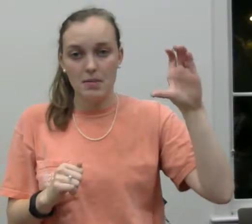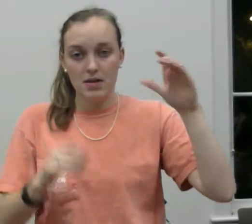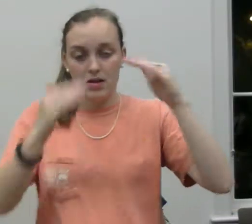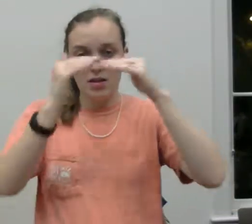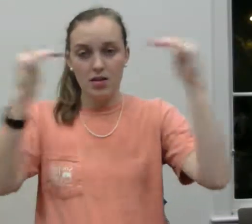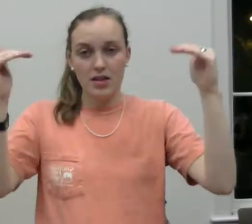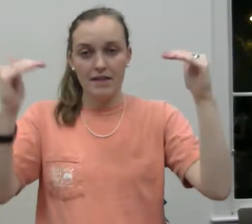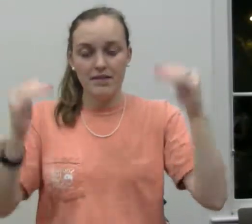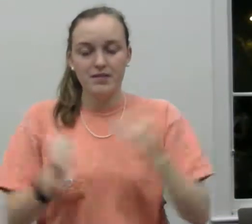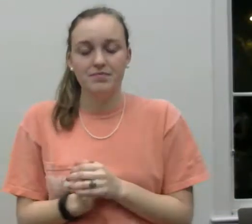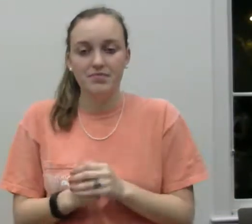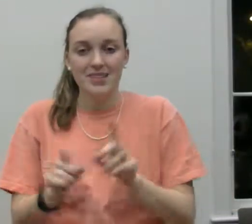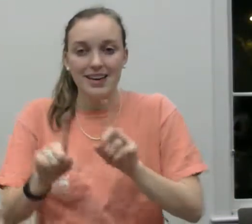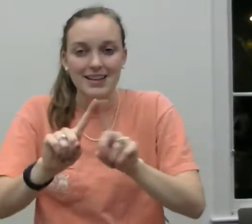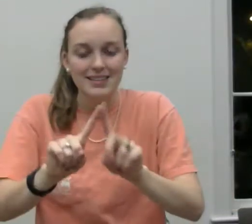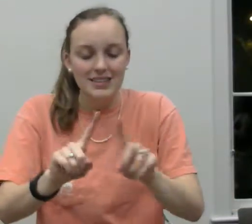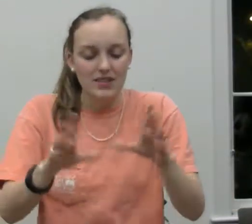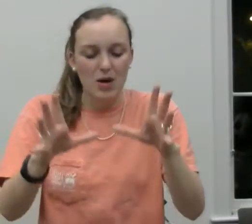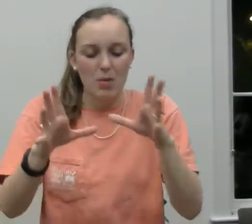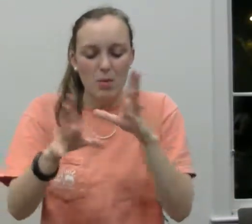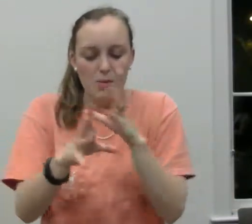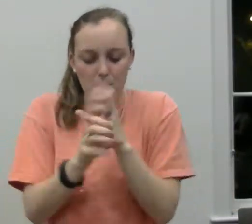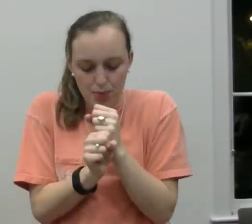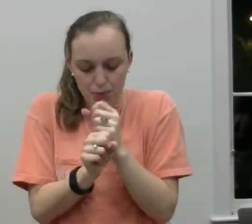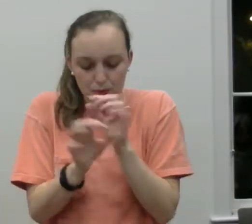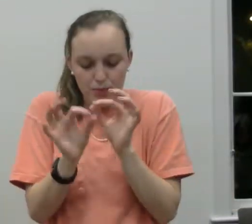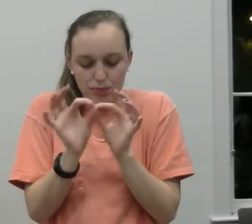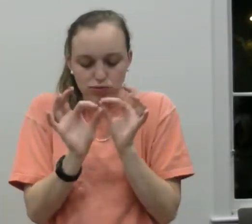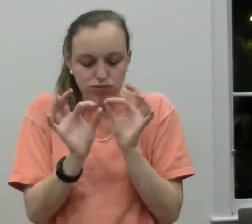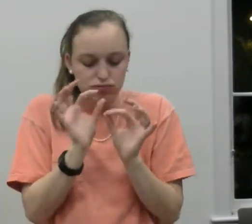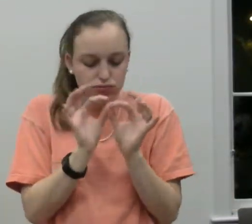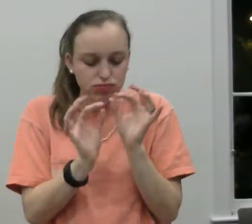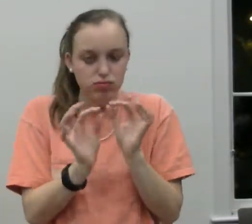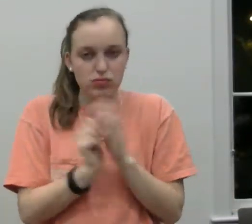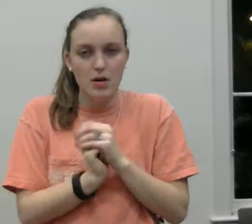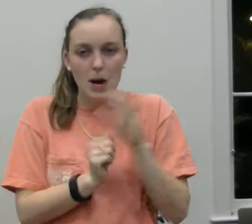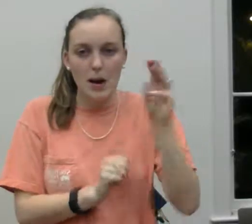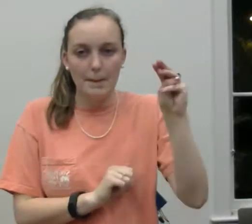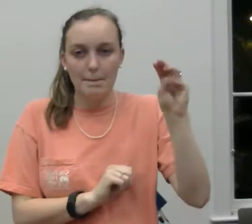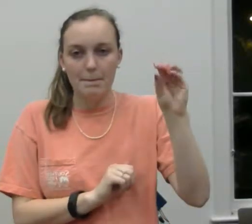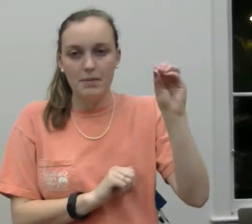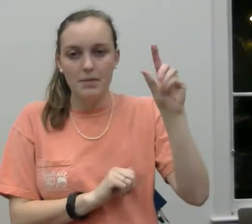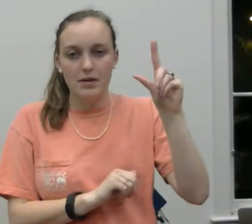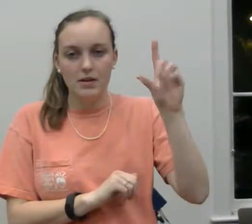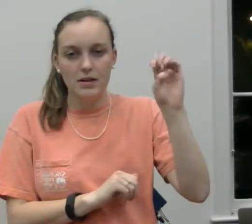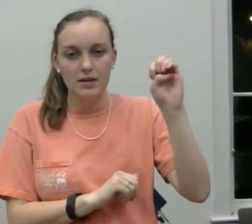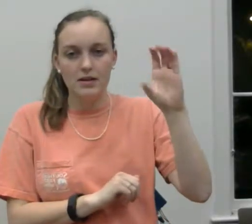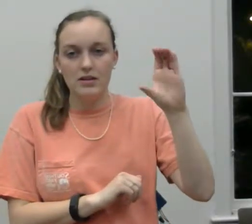individual molecules, small things, how these molecules are formed, how they impact overall our entire